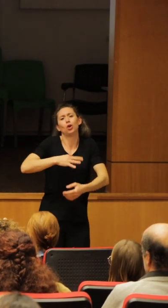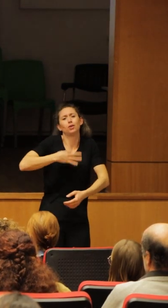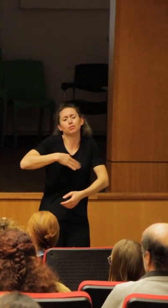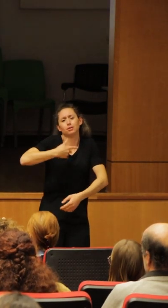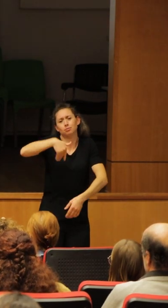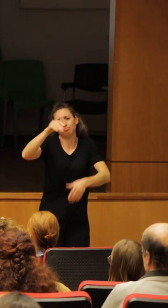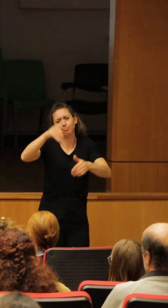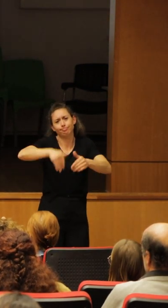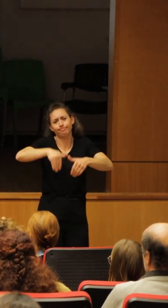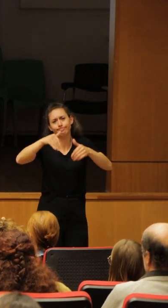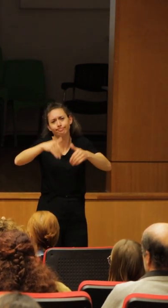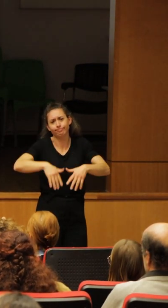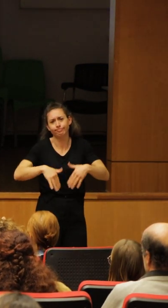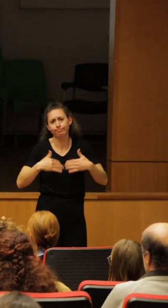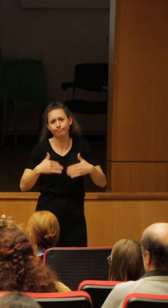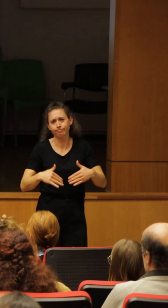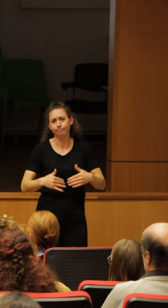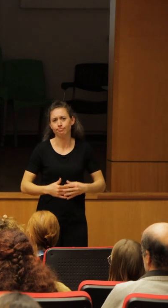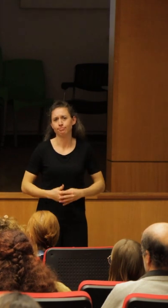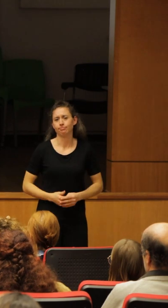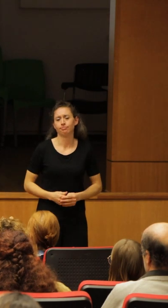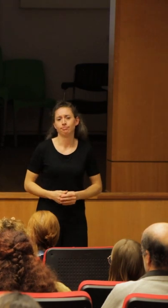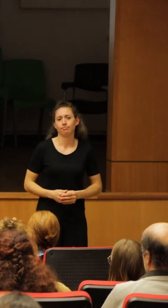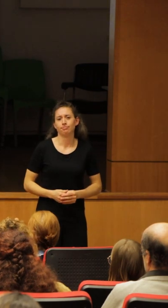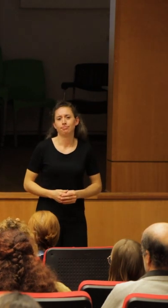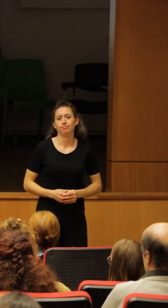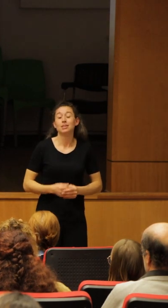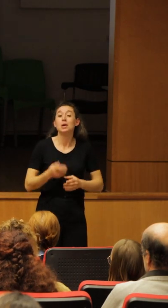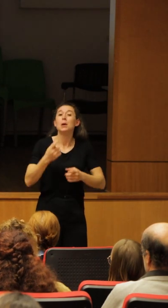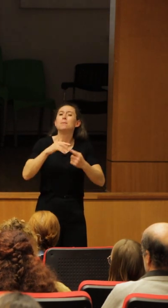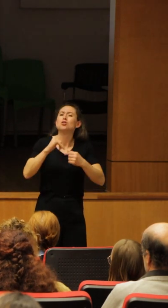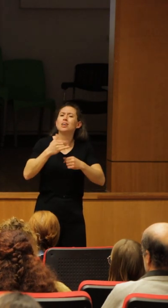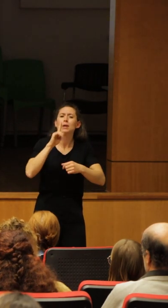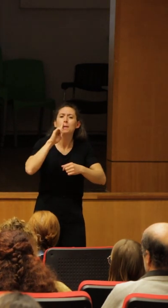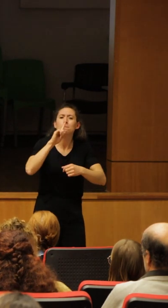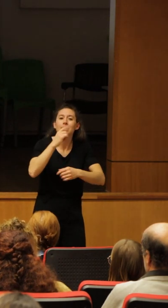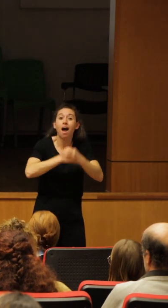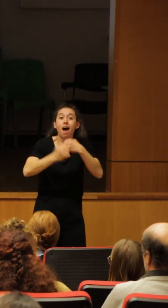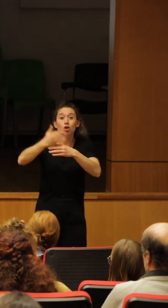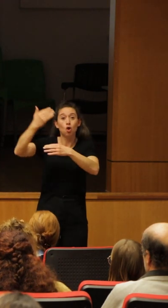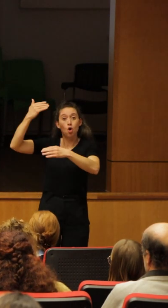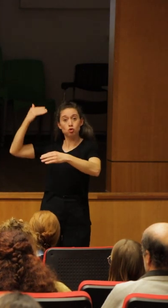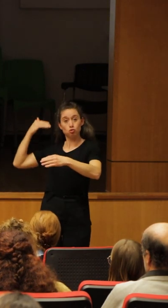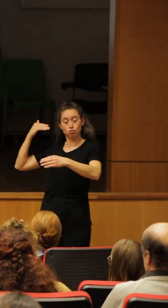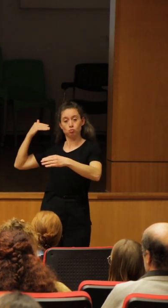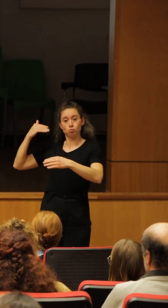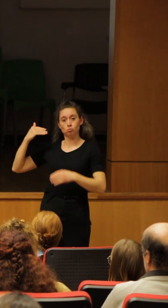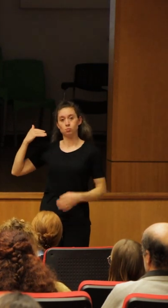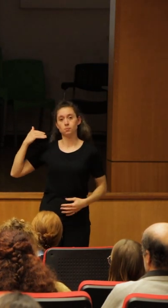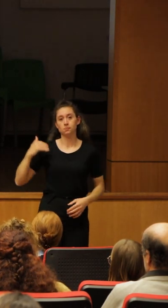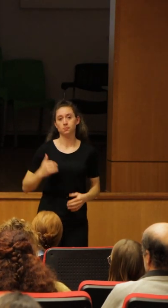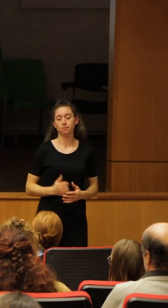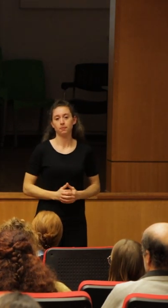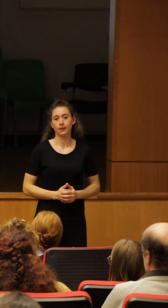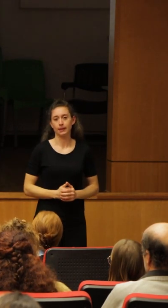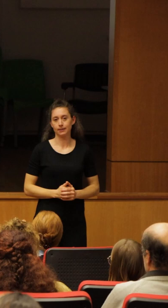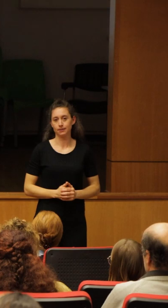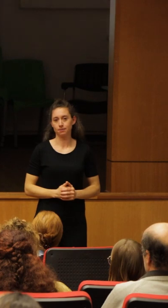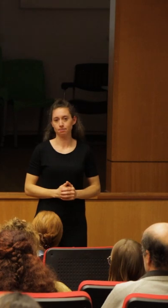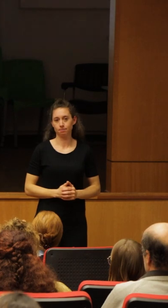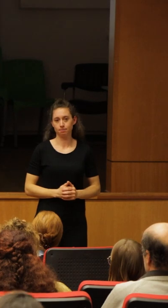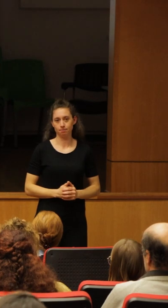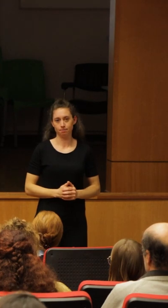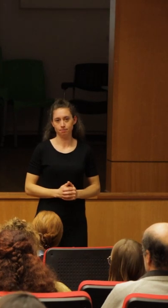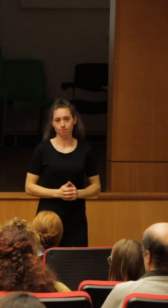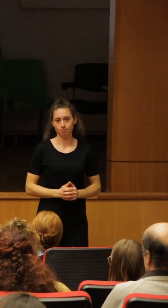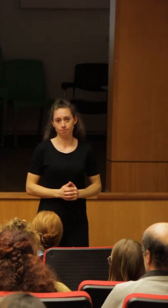millón de veces. But like probably like a thousand years ago. Pero ya hace mil años. When that metaphor of sun coming up and then going down